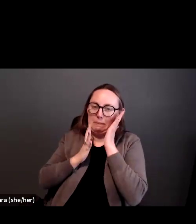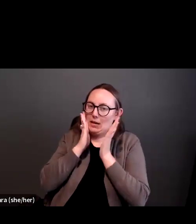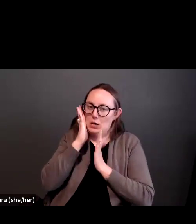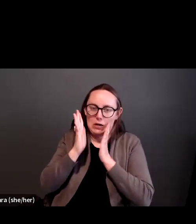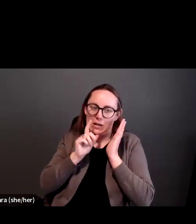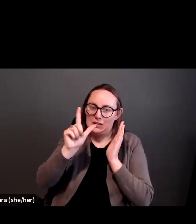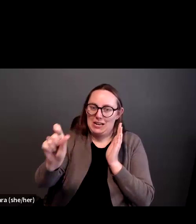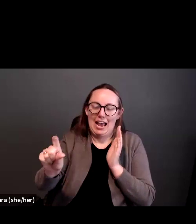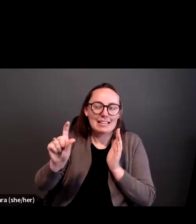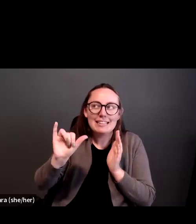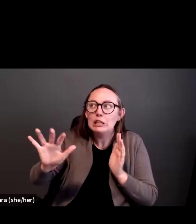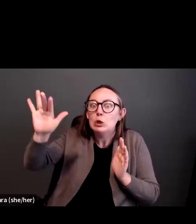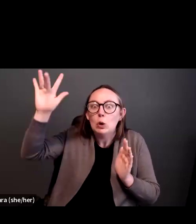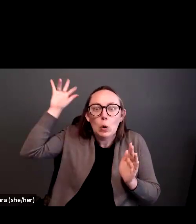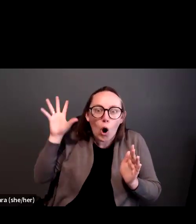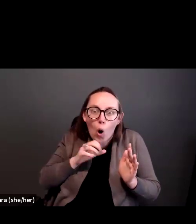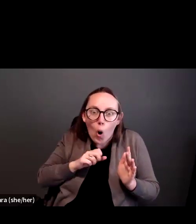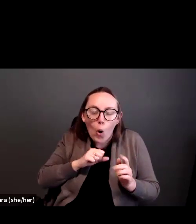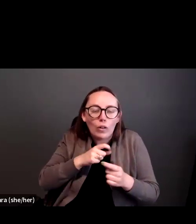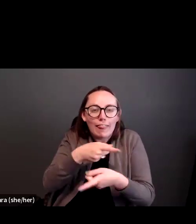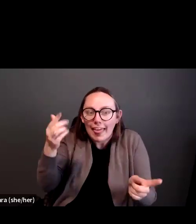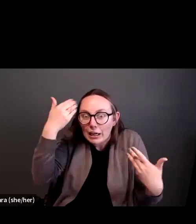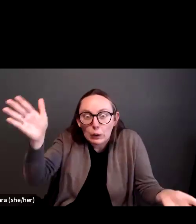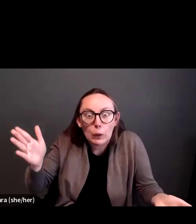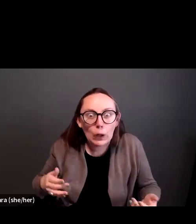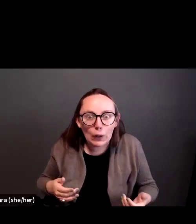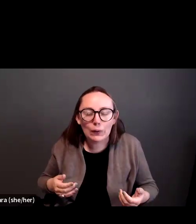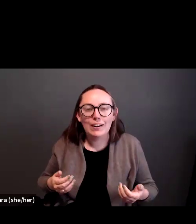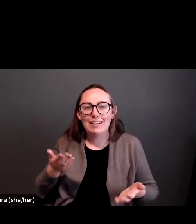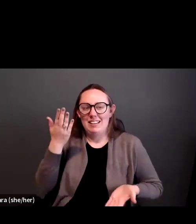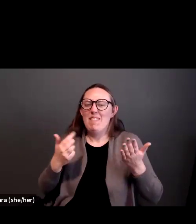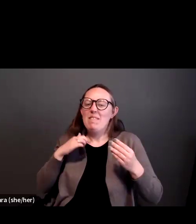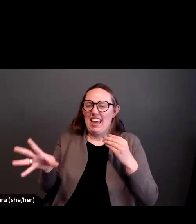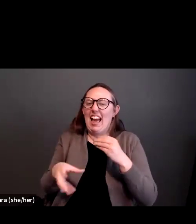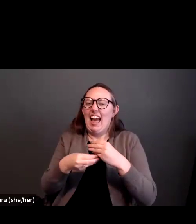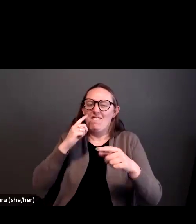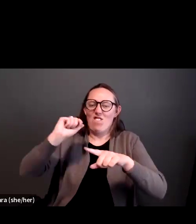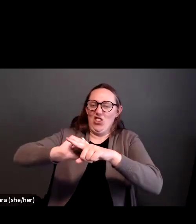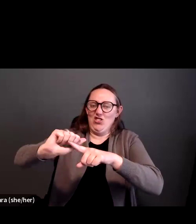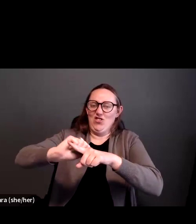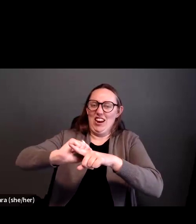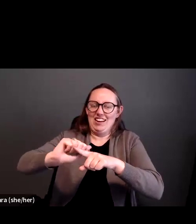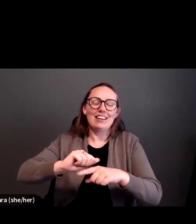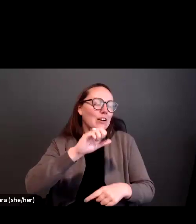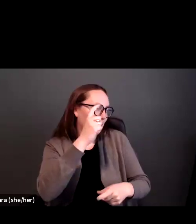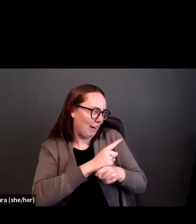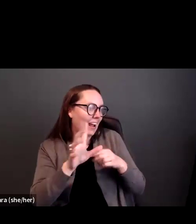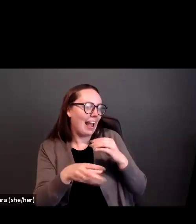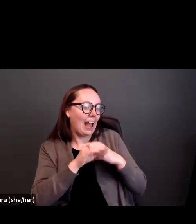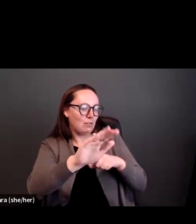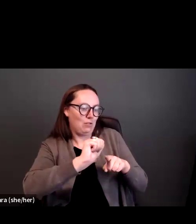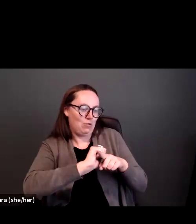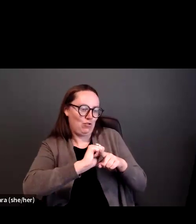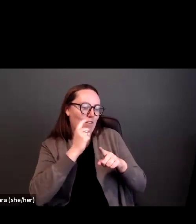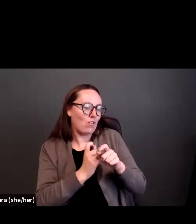Yeah. No, it's gonna add that to the training though. Okay, in the training for next year. Yeah, yeah, Right. Mhm. for